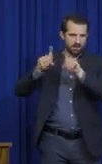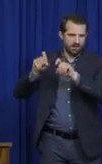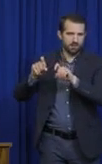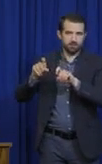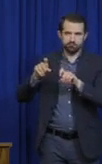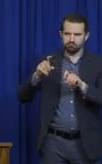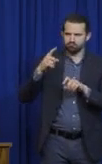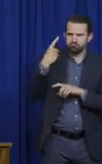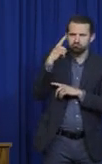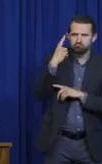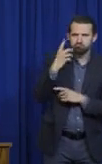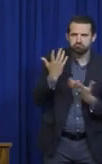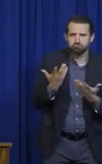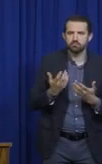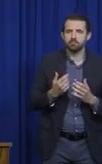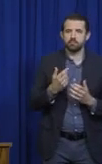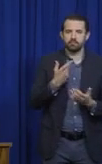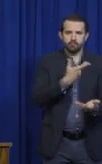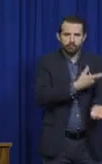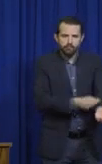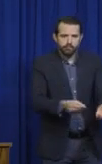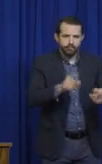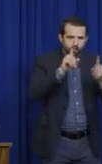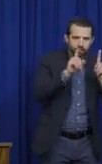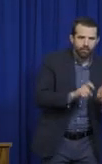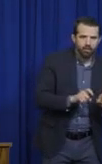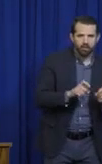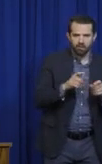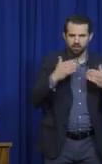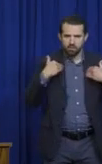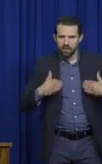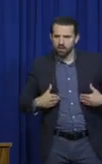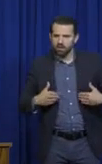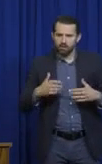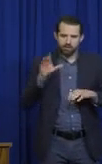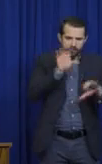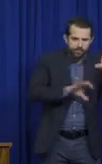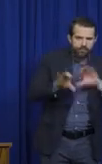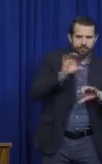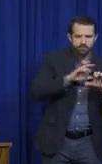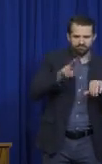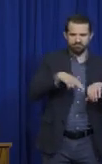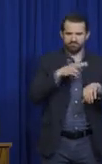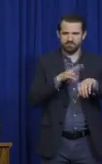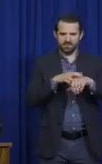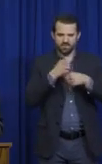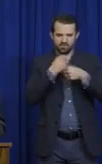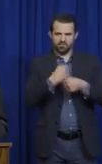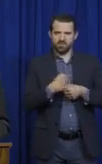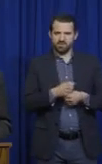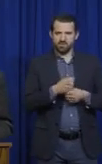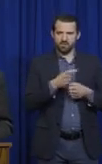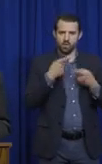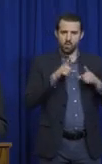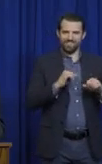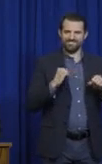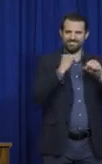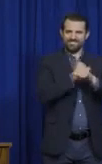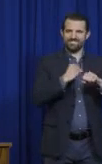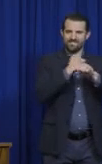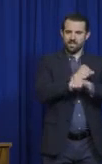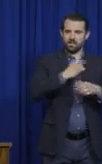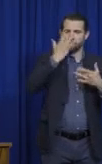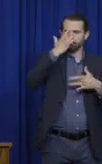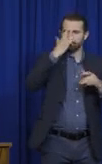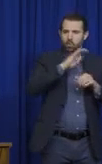in your body that your body naturally produces as part of when it's fighting an infection off. And the hope is